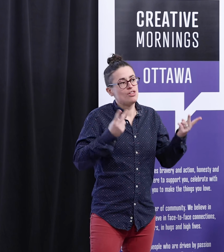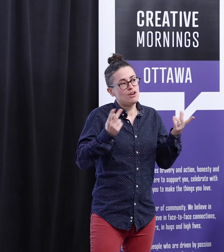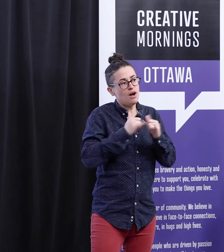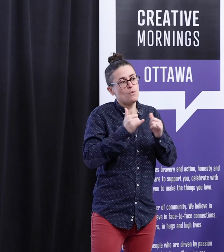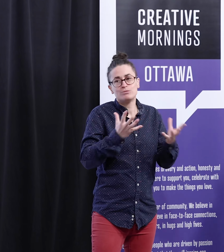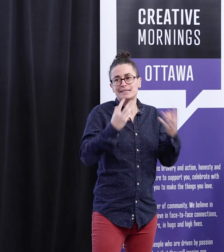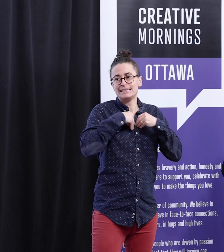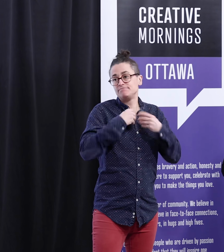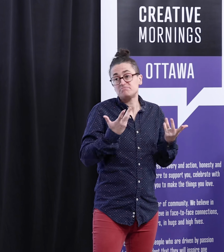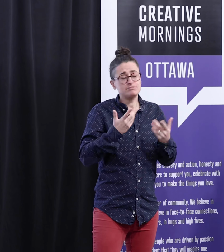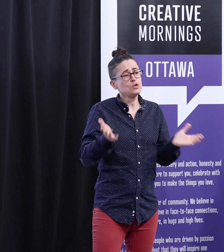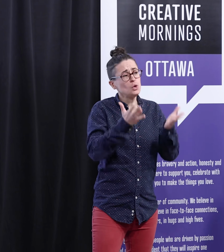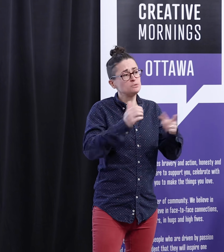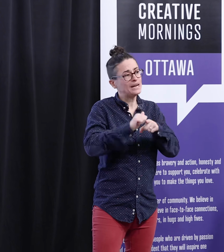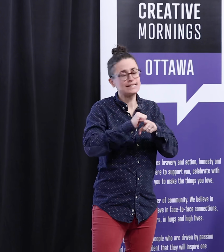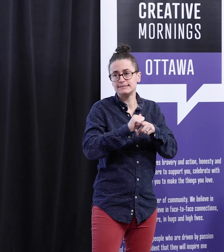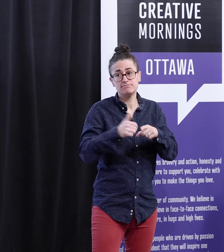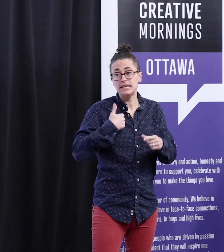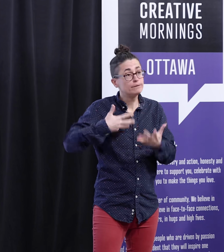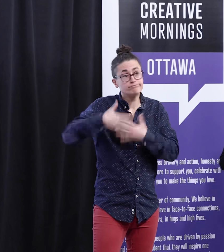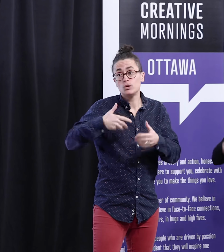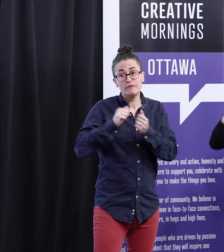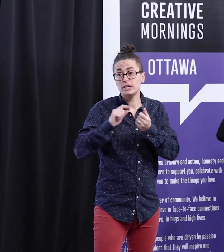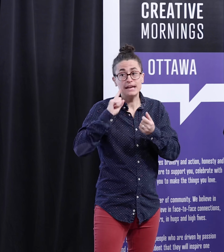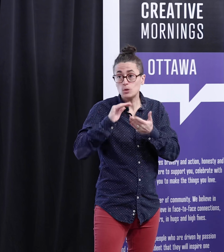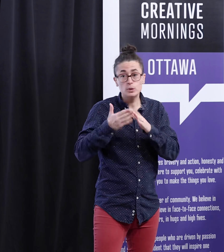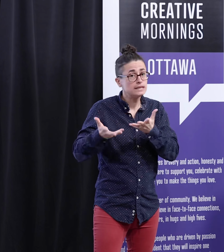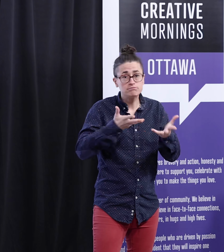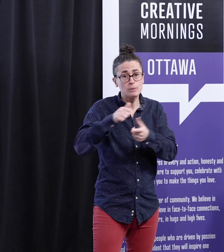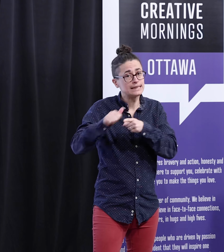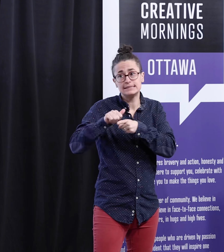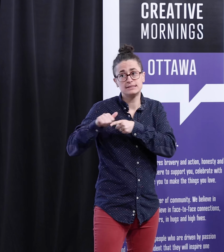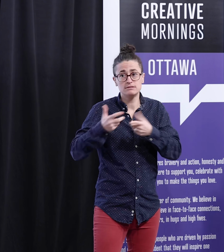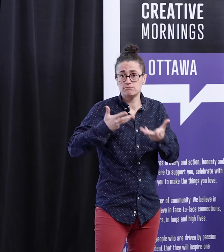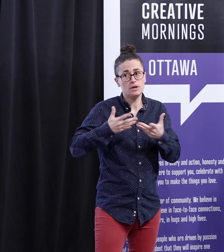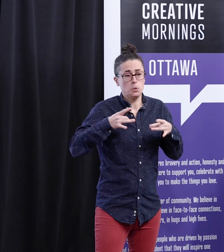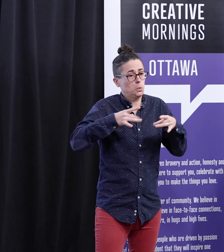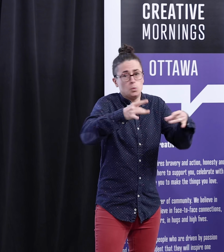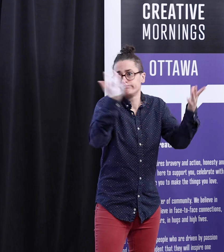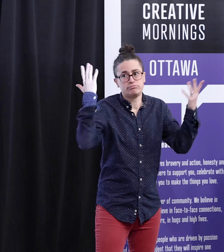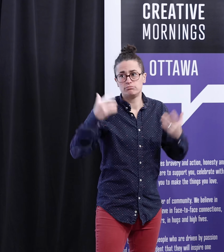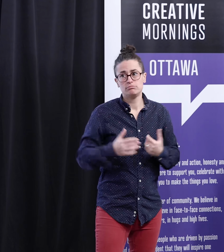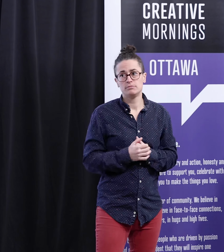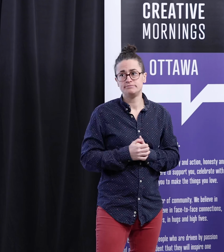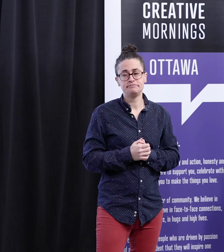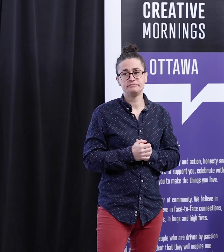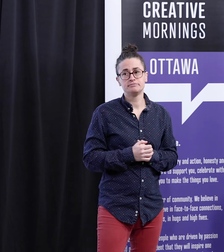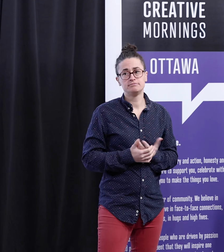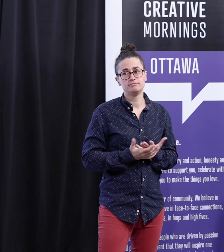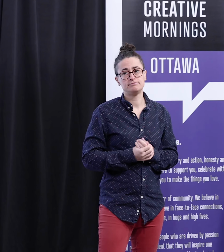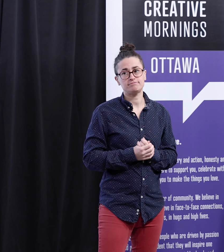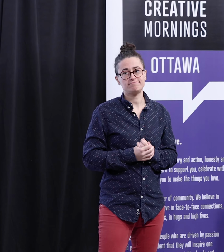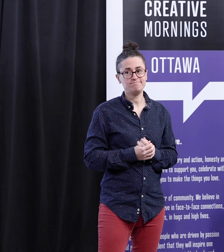language. But languages are different for everyone. We all learn differently. Some people are more auditory, some people are more visual. But as Paula